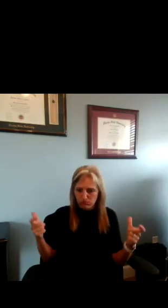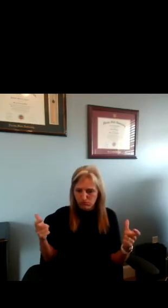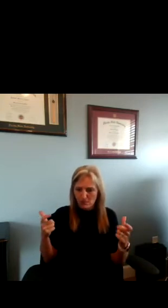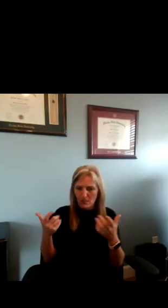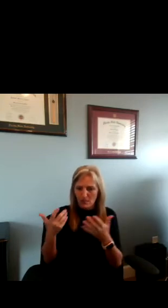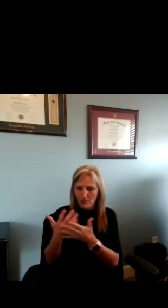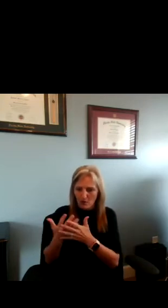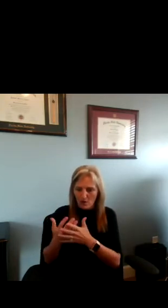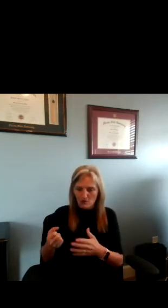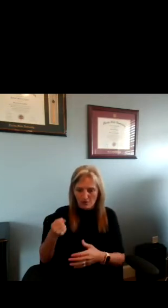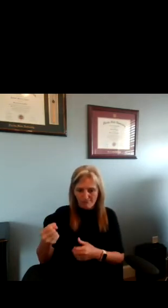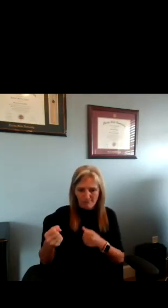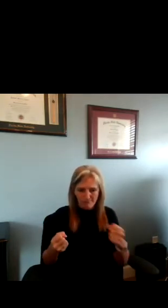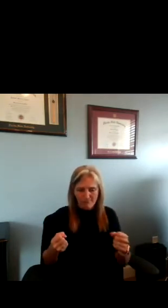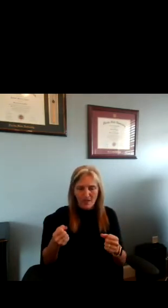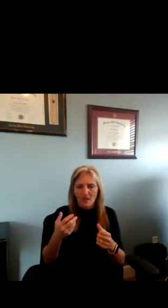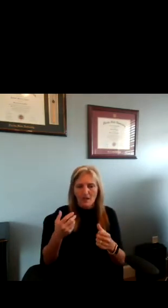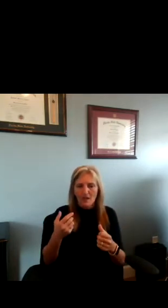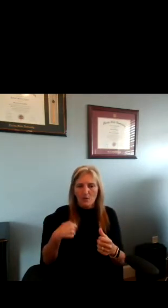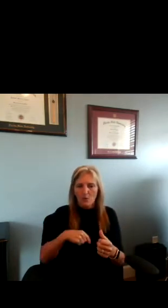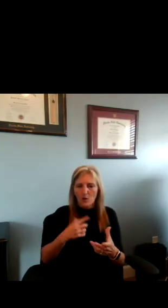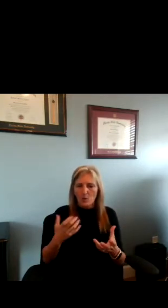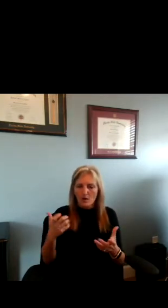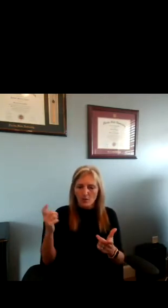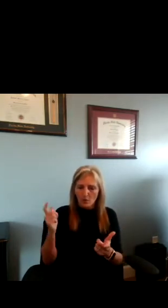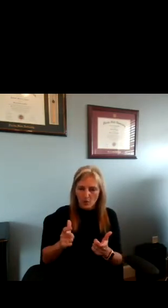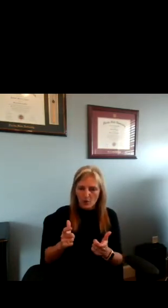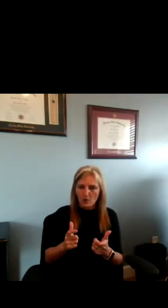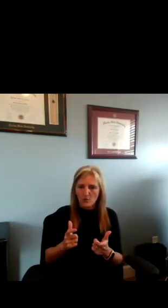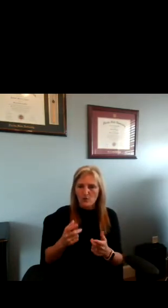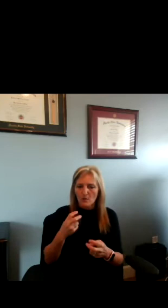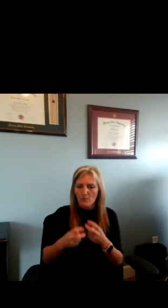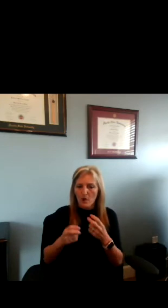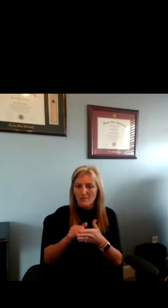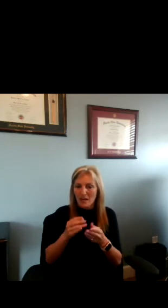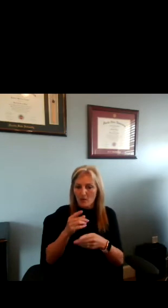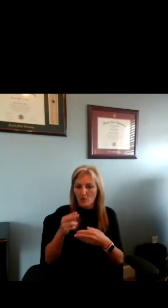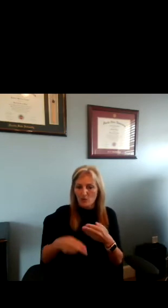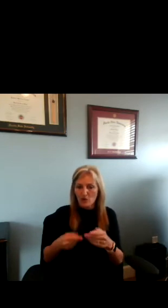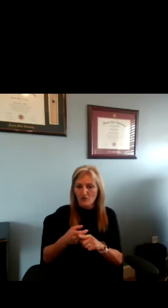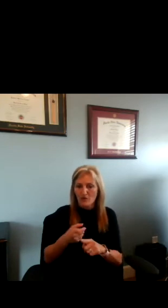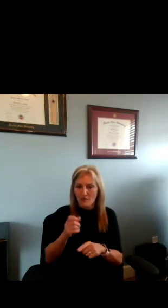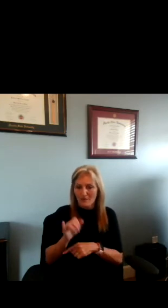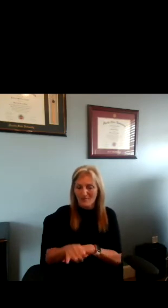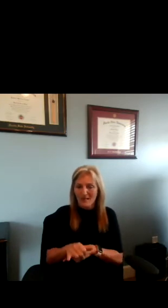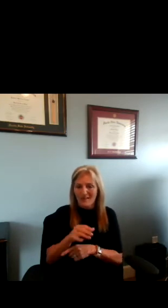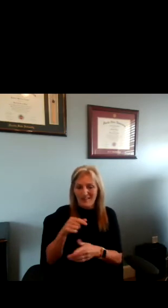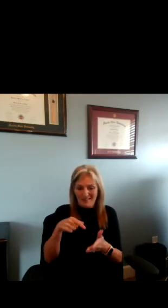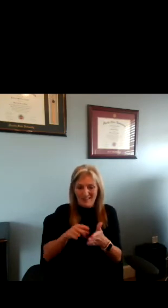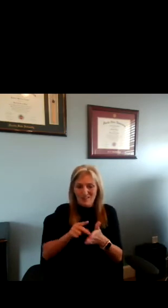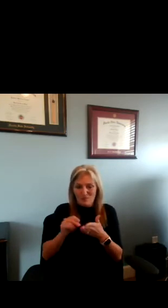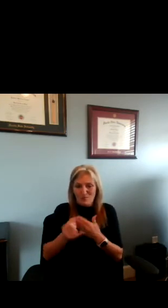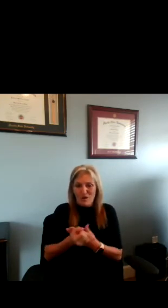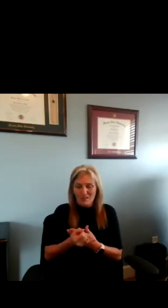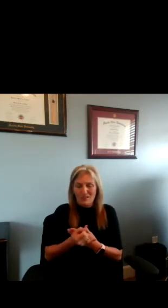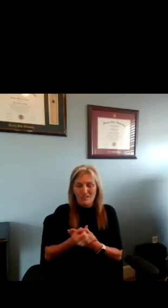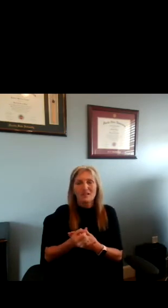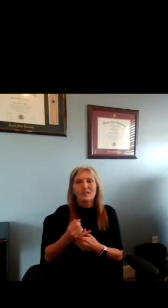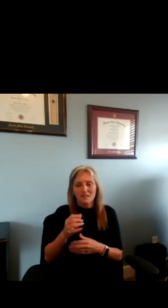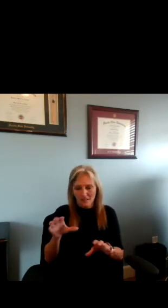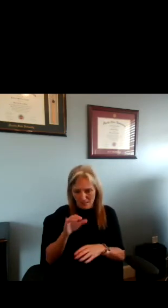and work to reduce the disparities that exist as a result, and this project being one of many that does that